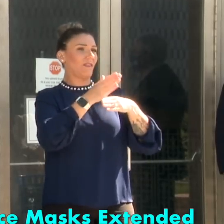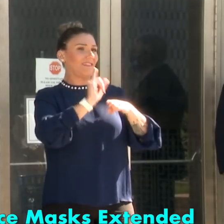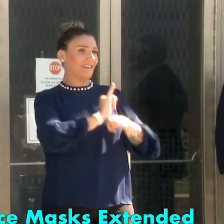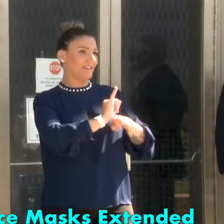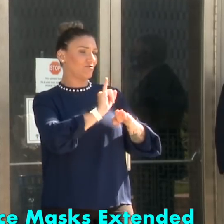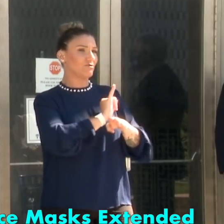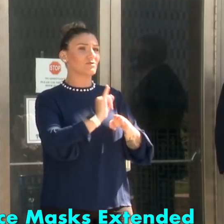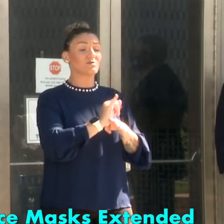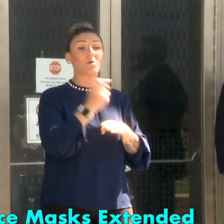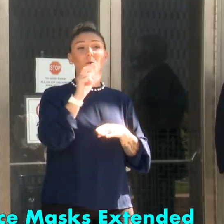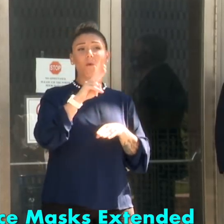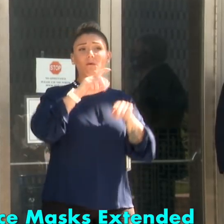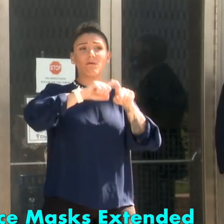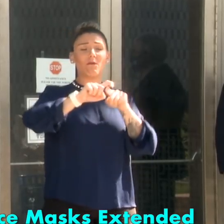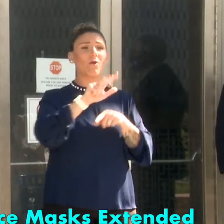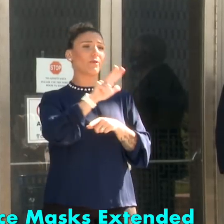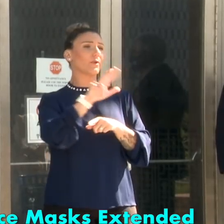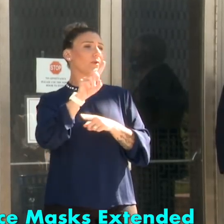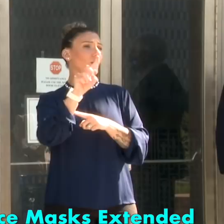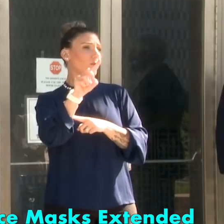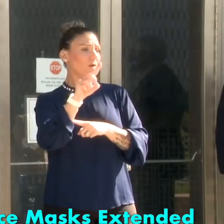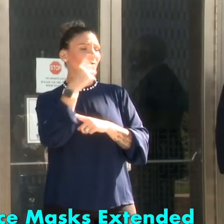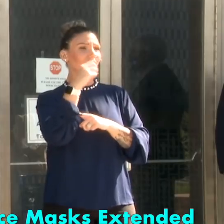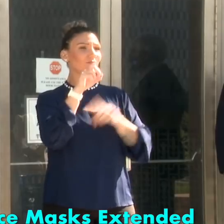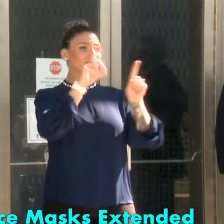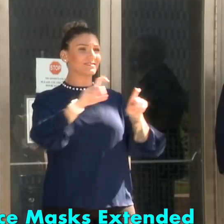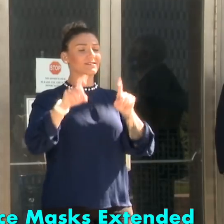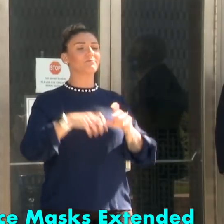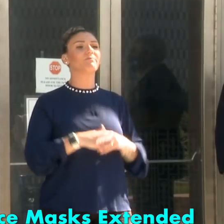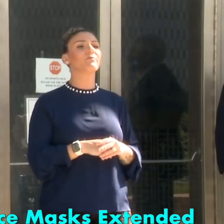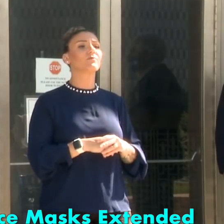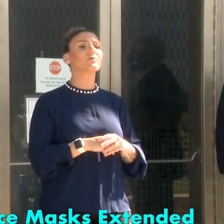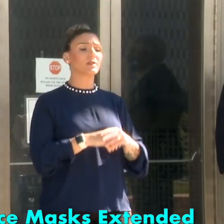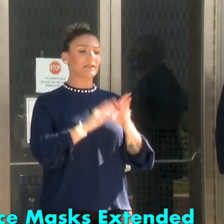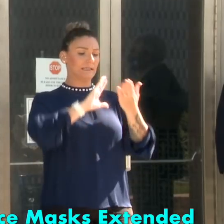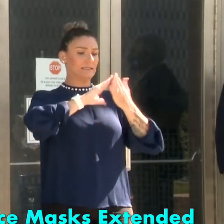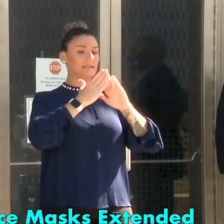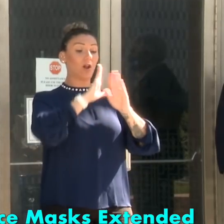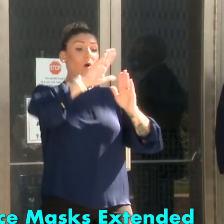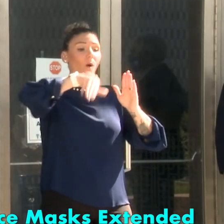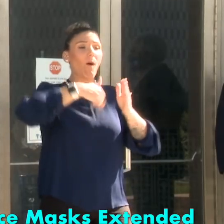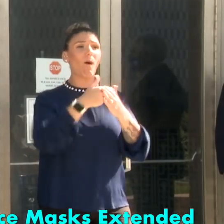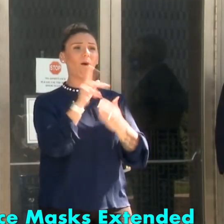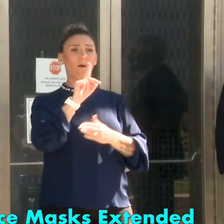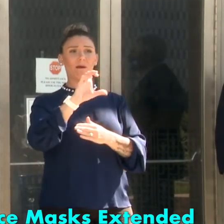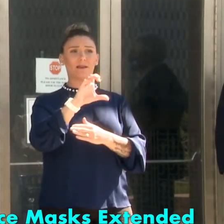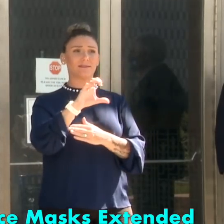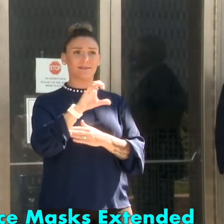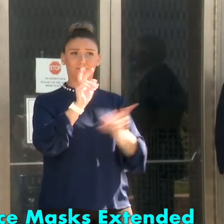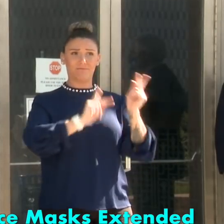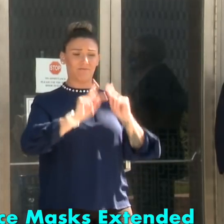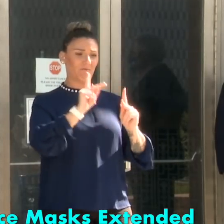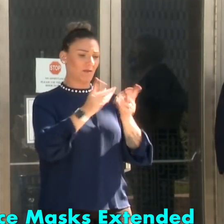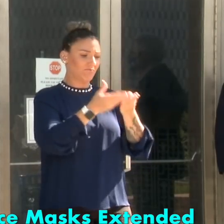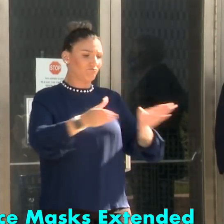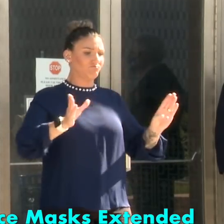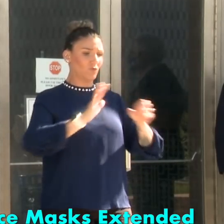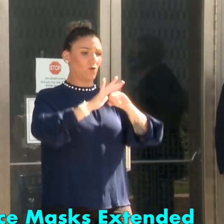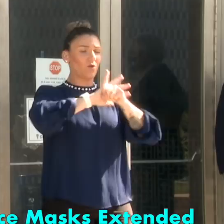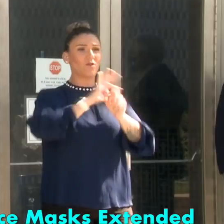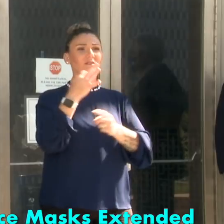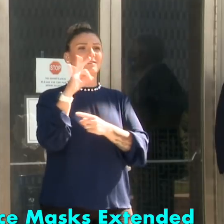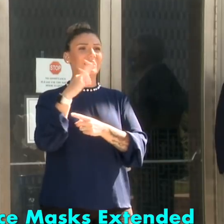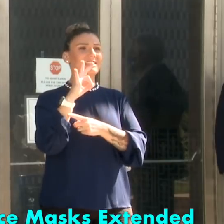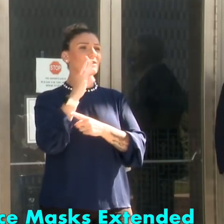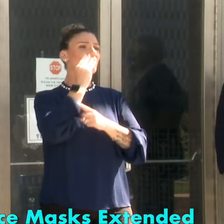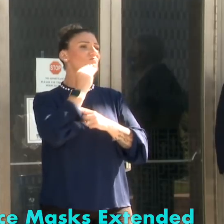For that, you can call 311 for those services. The city will also be offering for all Kansas Cityans a large COVID testing event at the Home Field